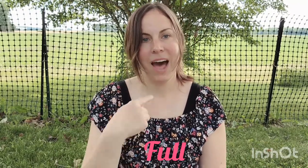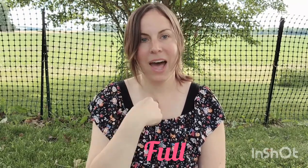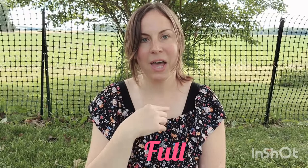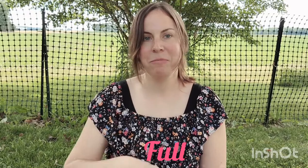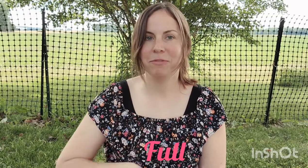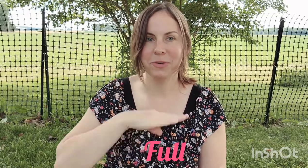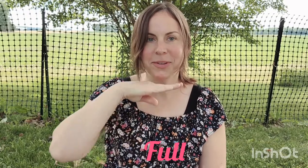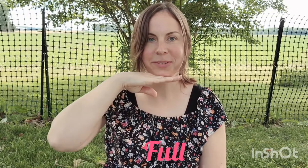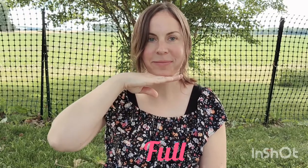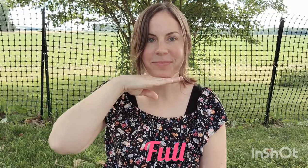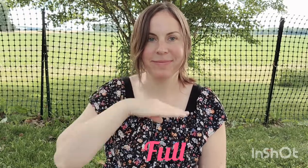I'm full.